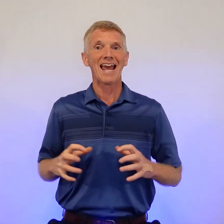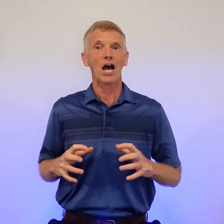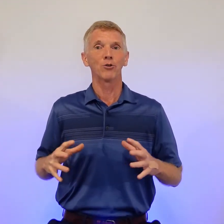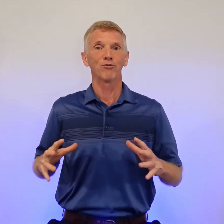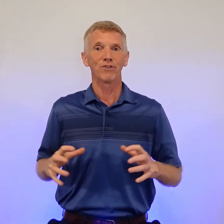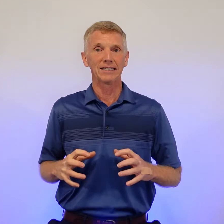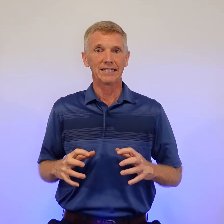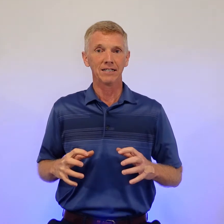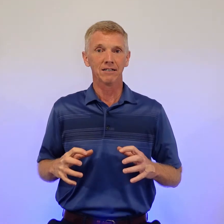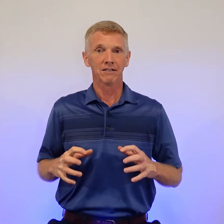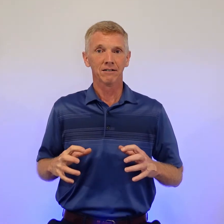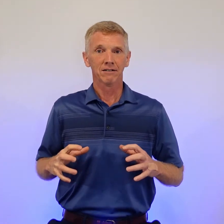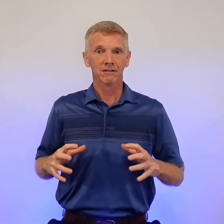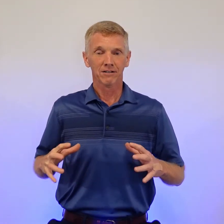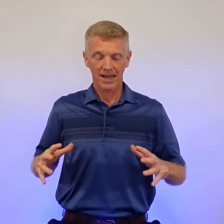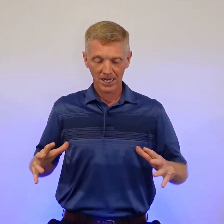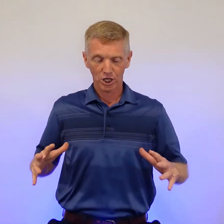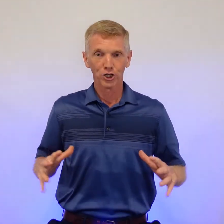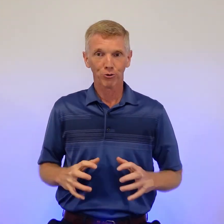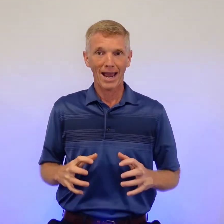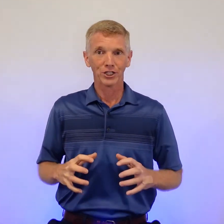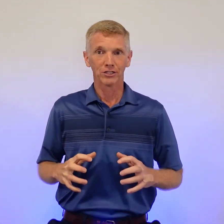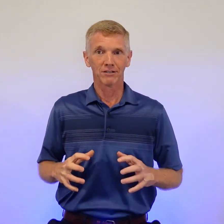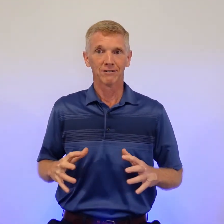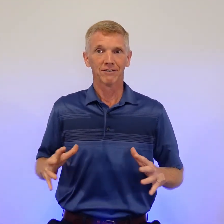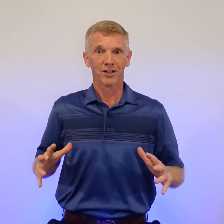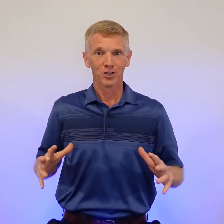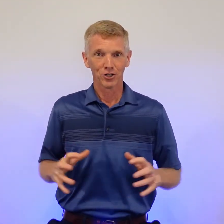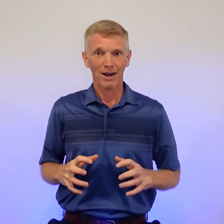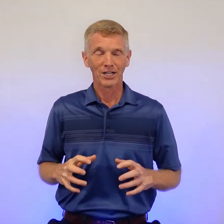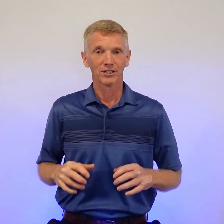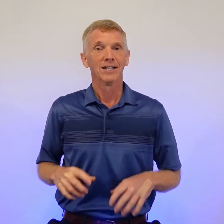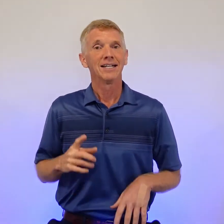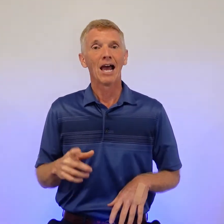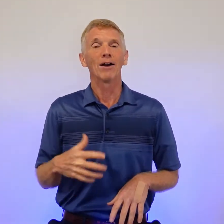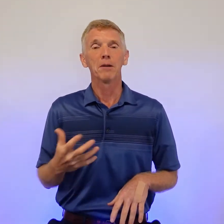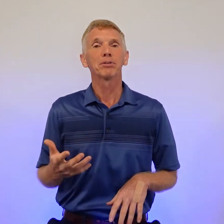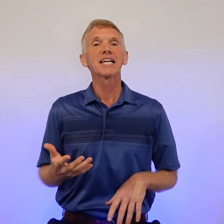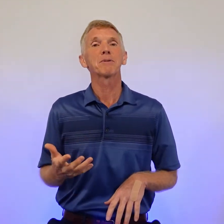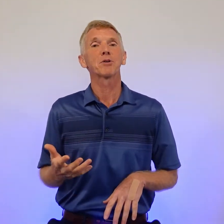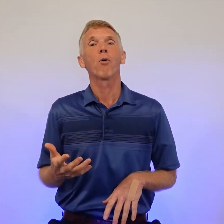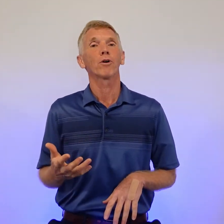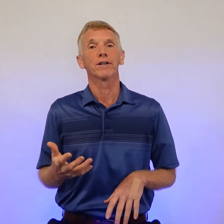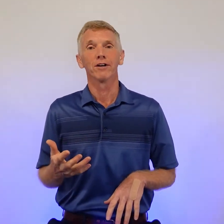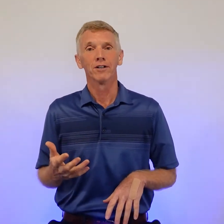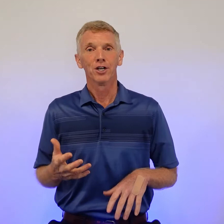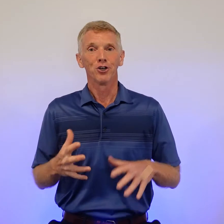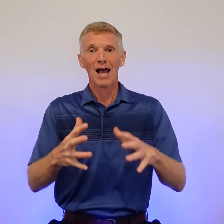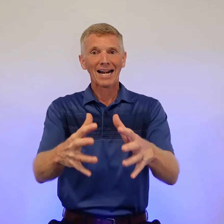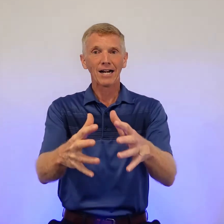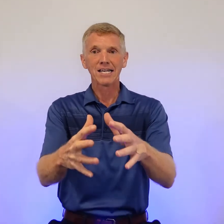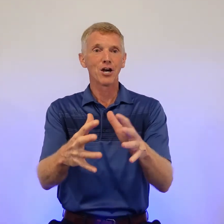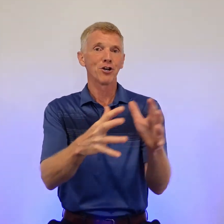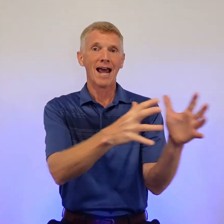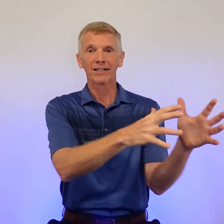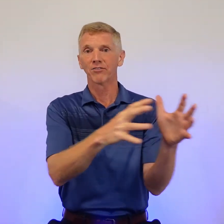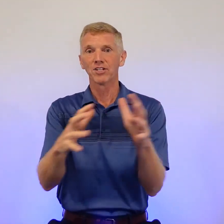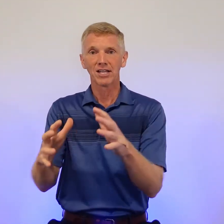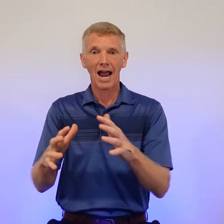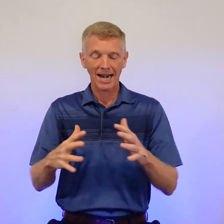down feeling. Okay, contraction. Contraction. Now again, placement's important here. You're not out here, you're not to the side,